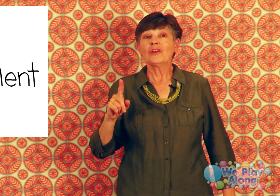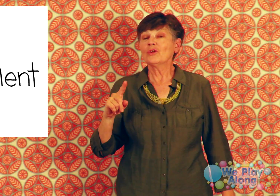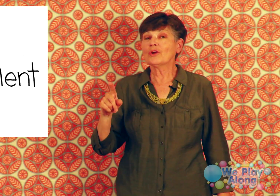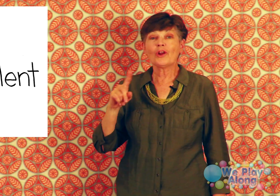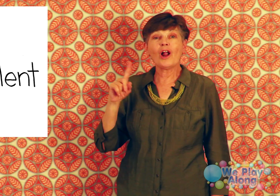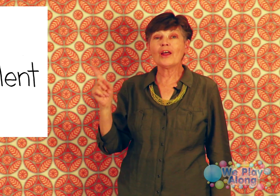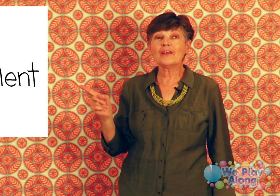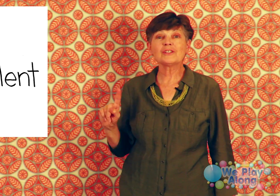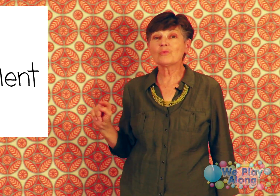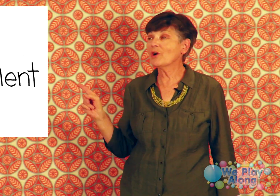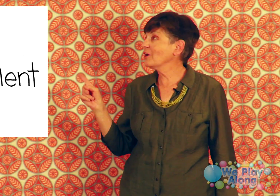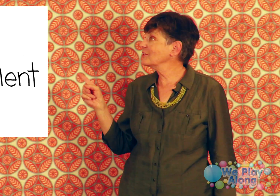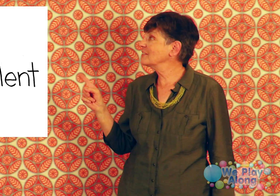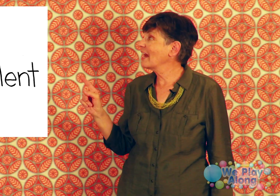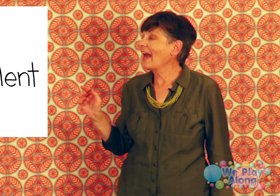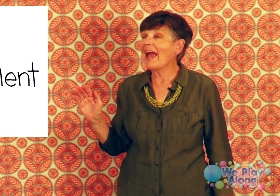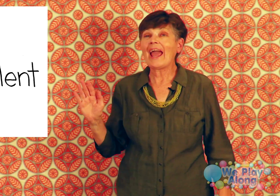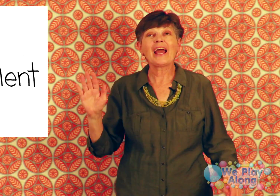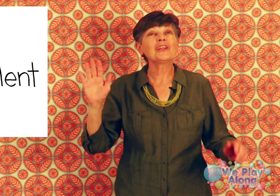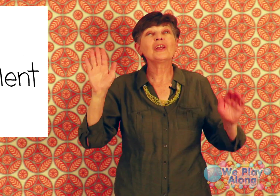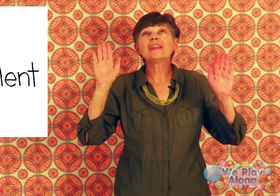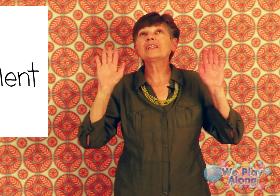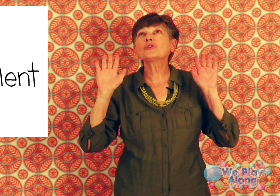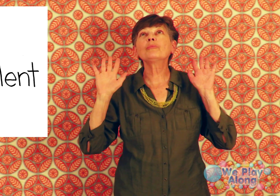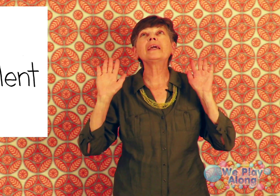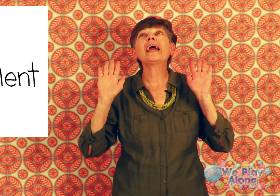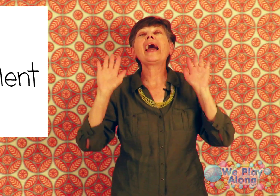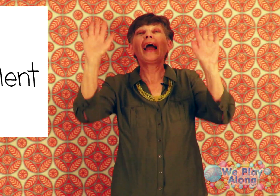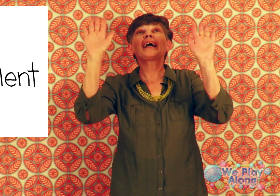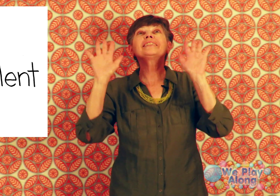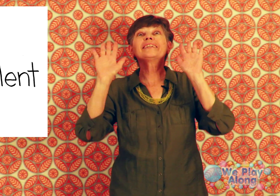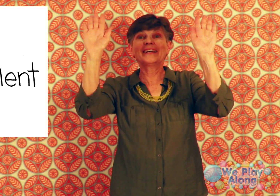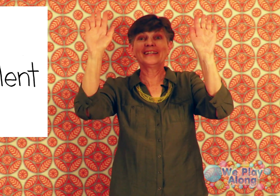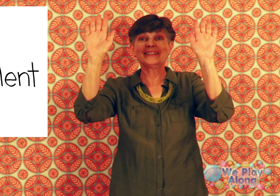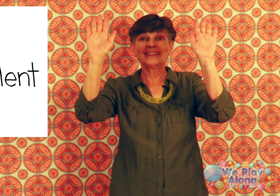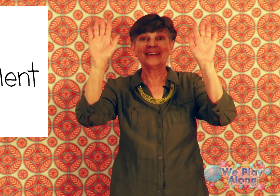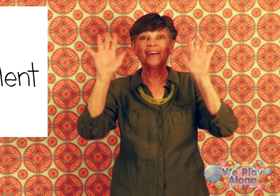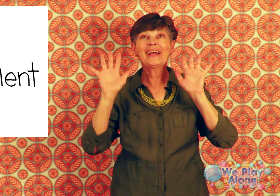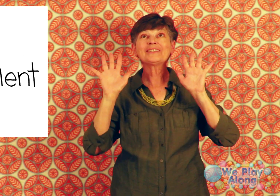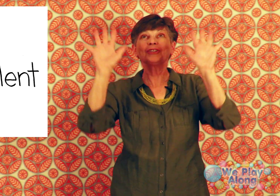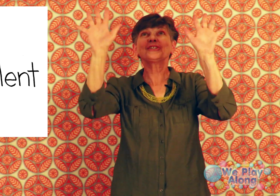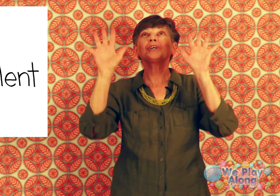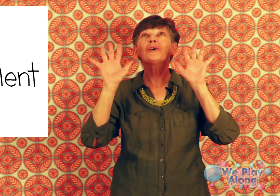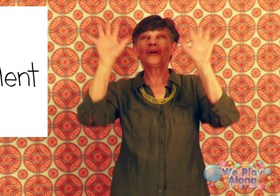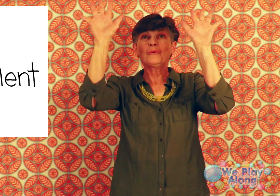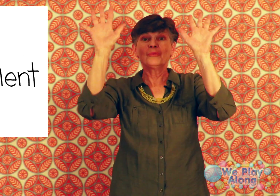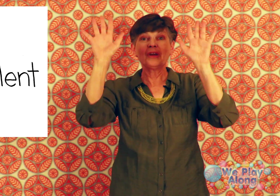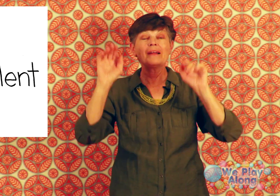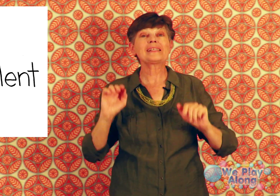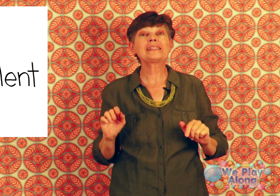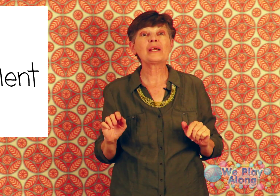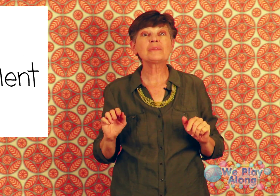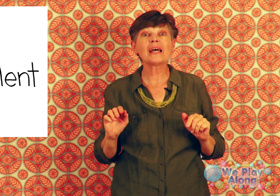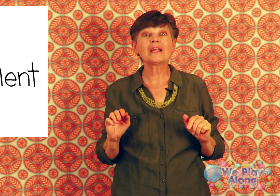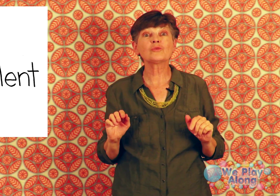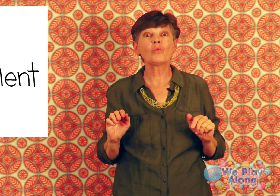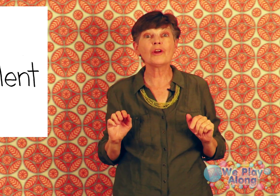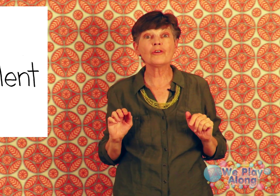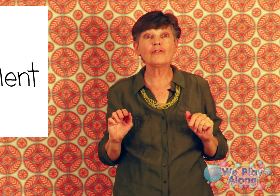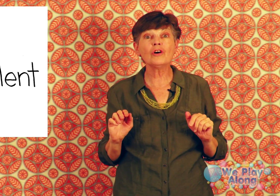you learn all of these words and this will be excellent. All right, so you're just going to bring your hands. The same sign as